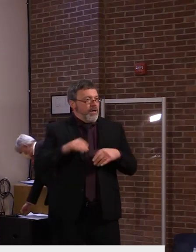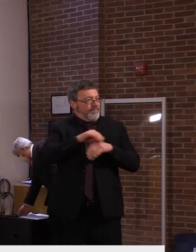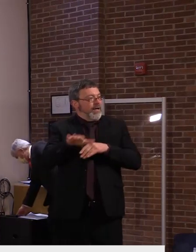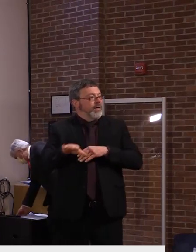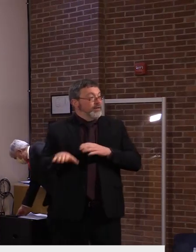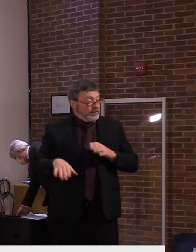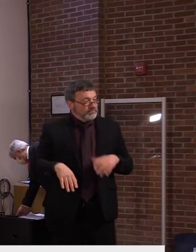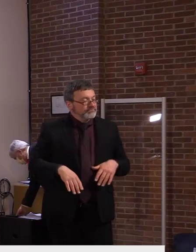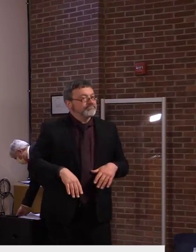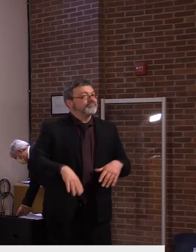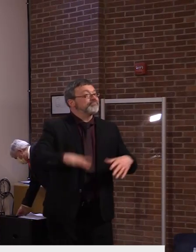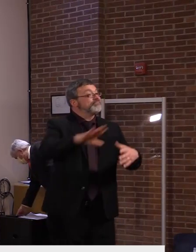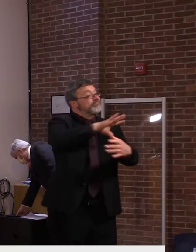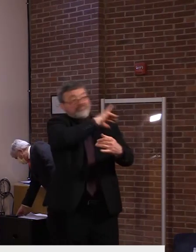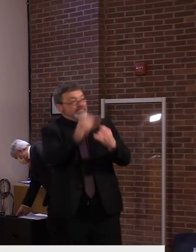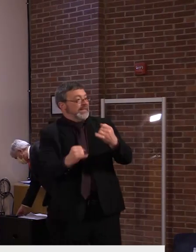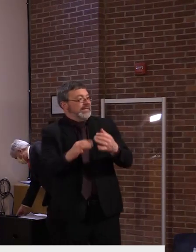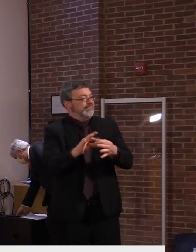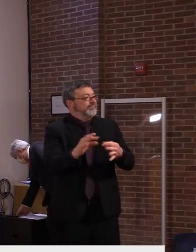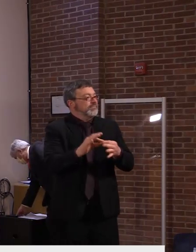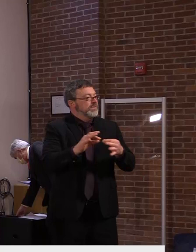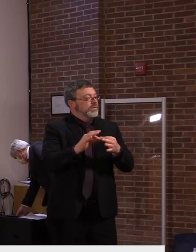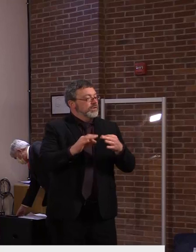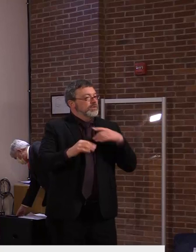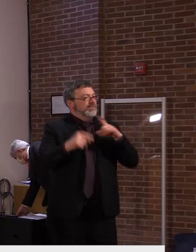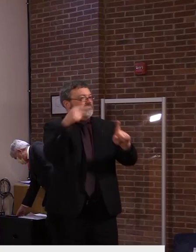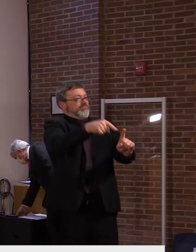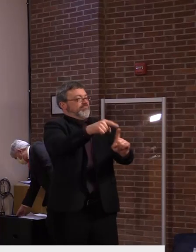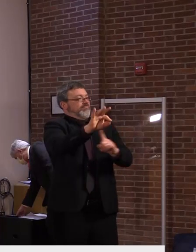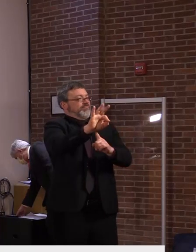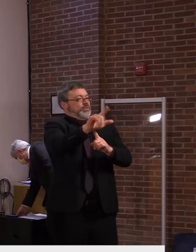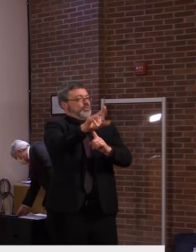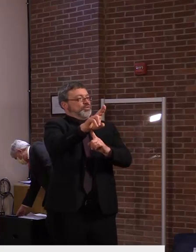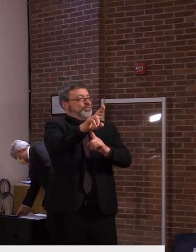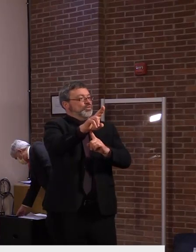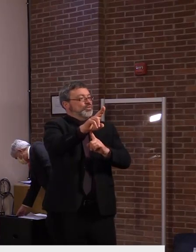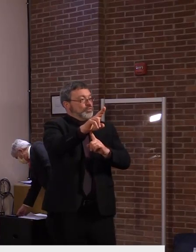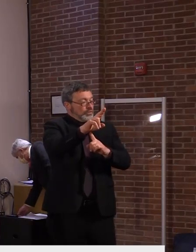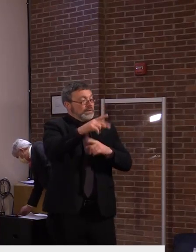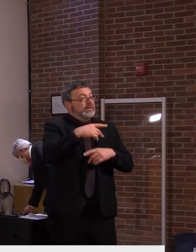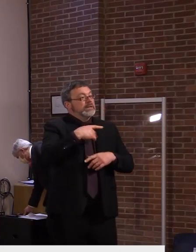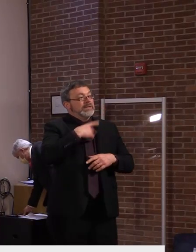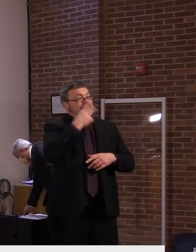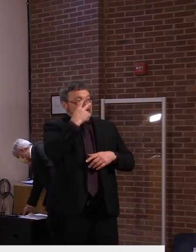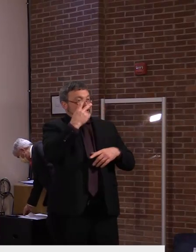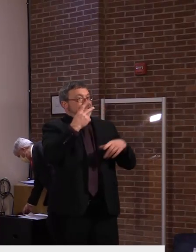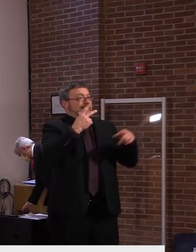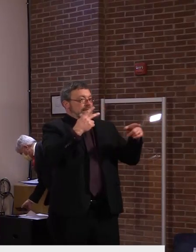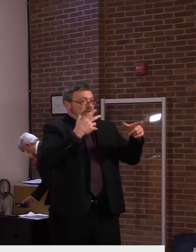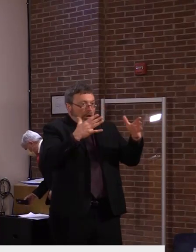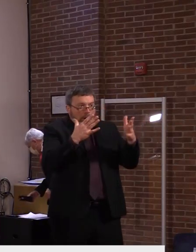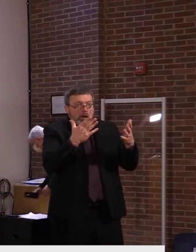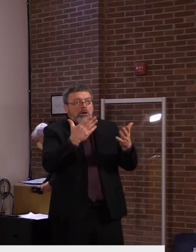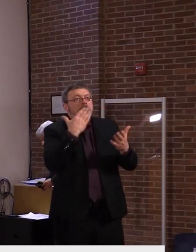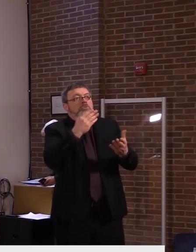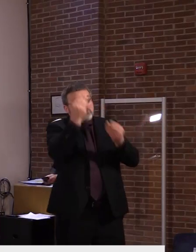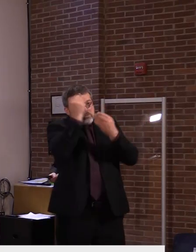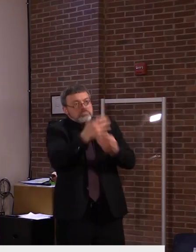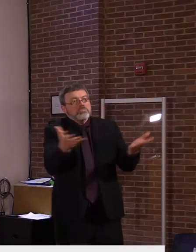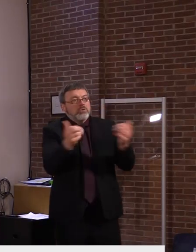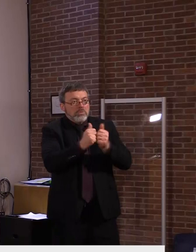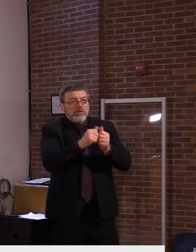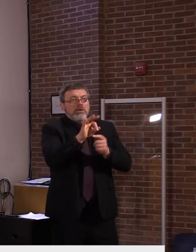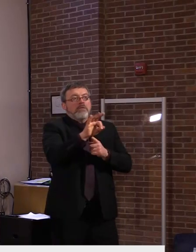in Vermont. Not a lot, but we've already seen some. So it seems that unlike last